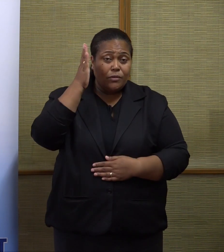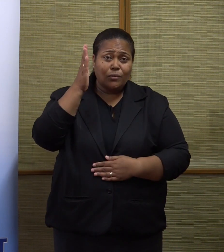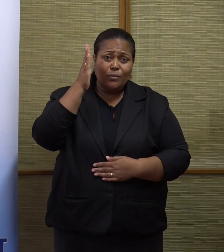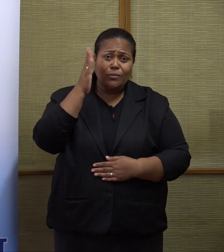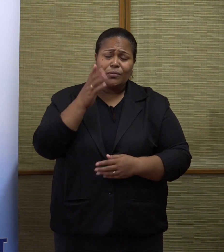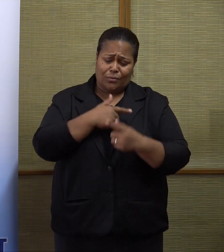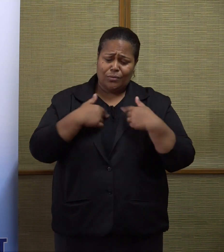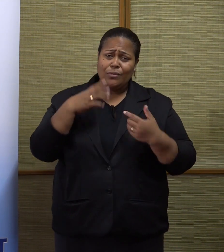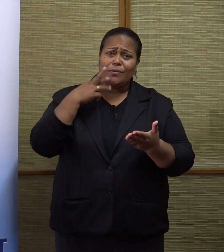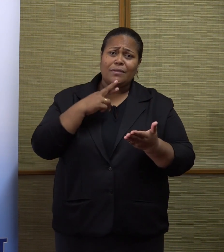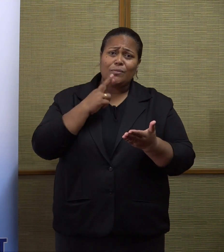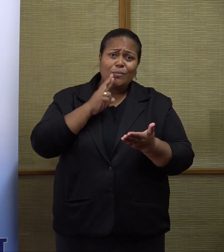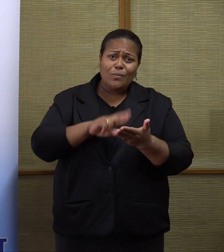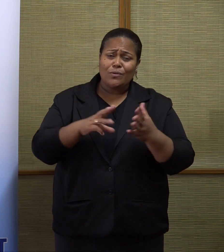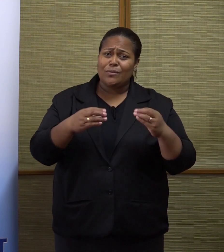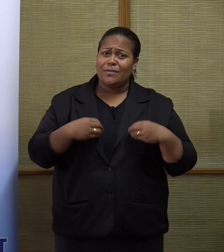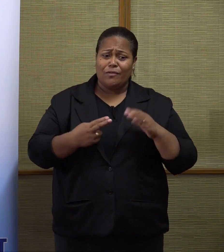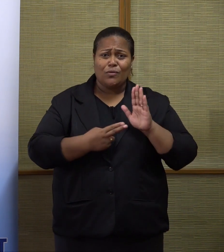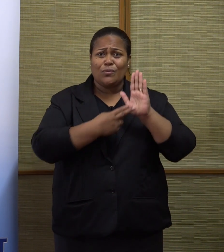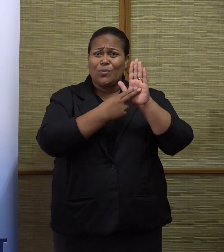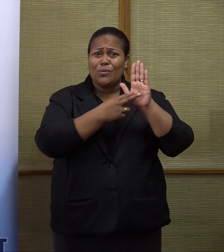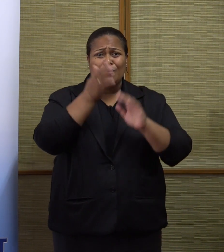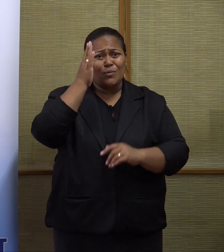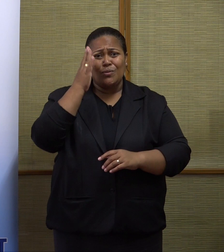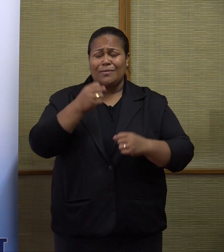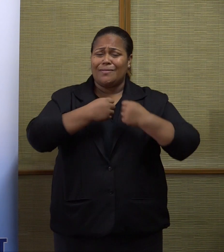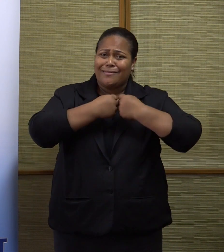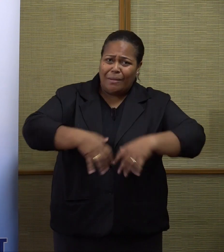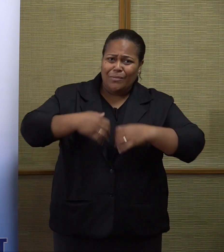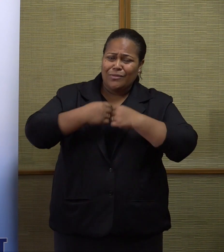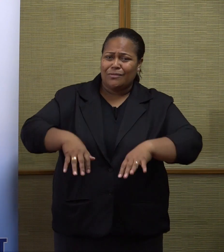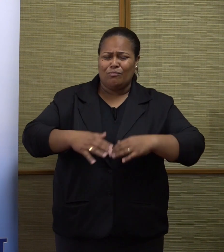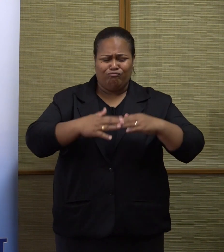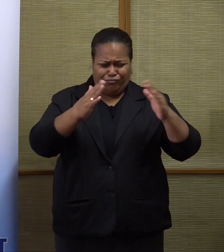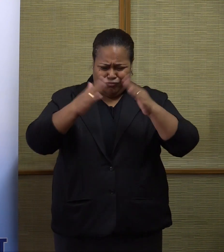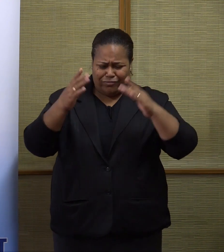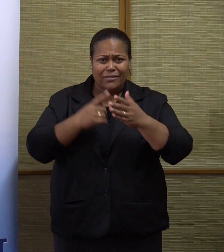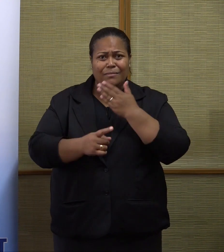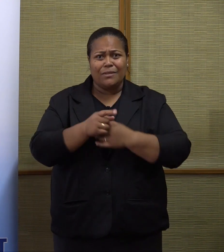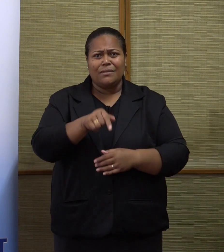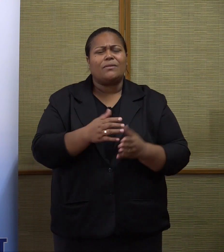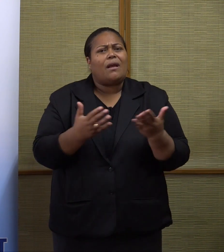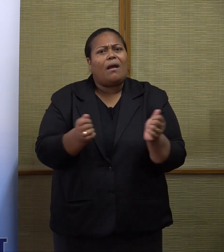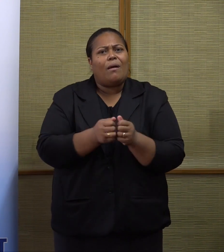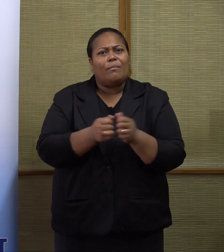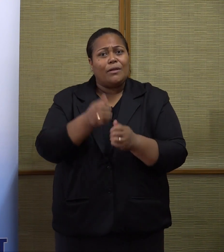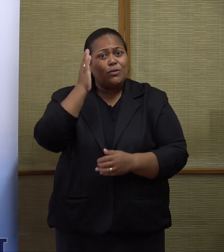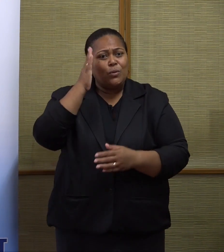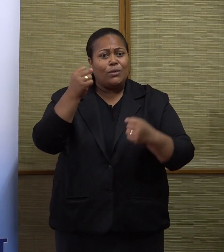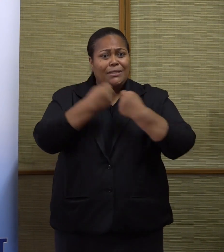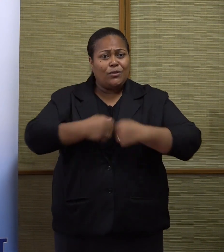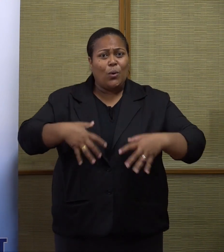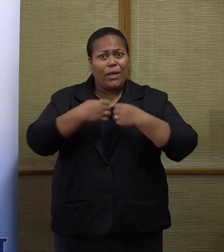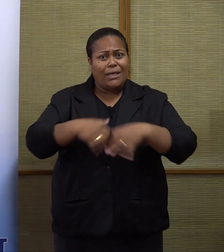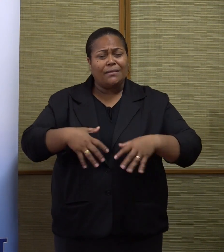reports that some of the schools in the north have been damaged. Do you have any updates on how many schools were destroyed, or when